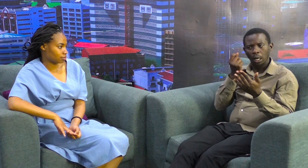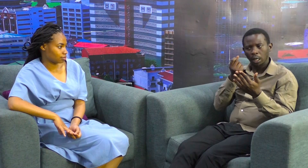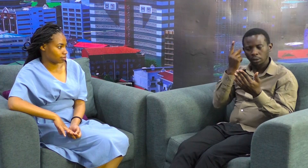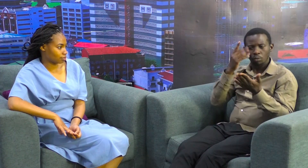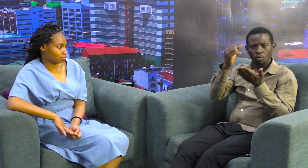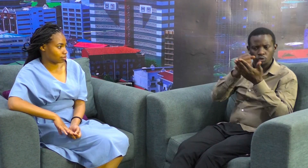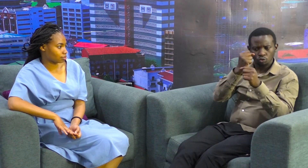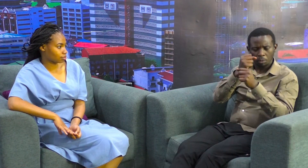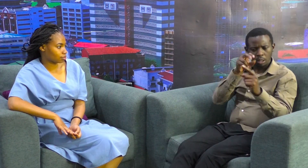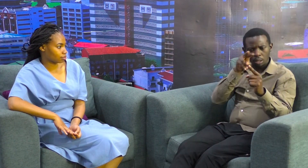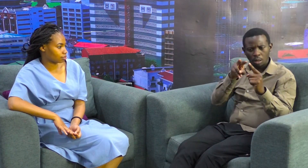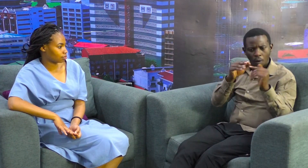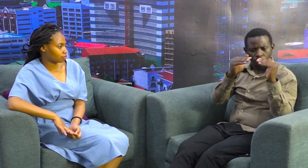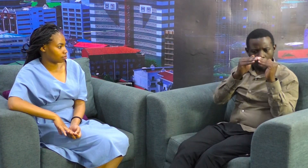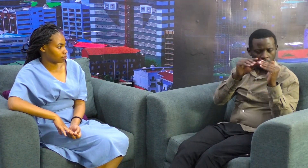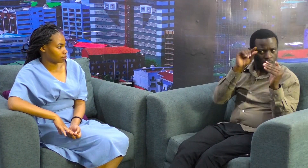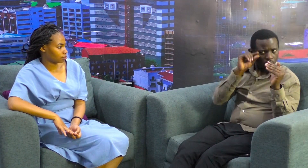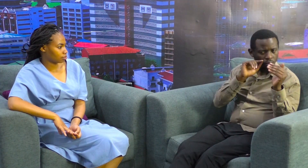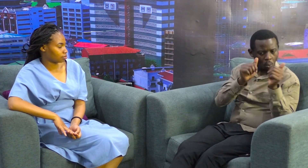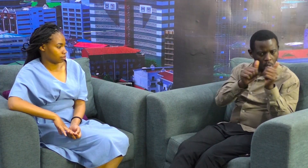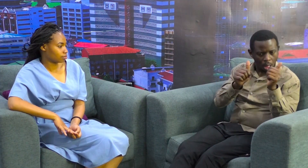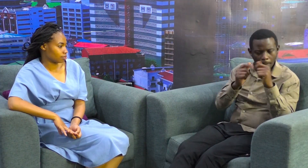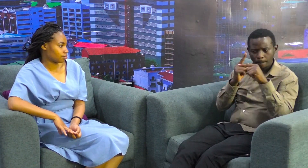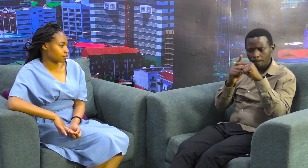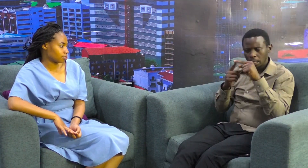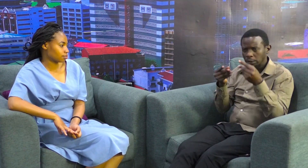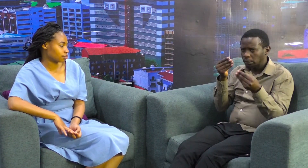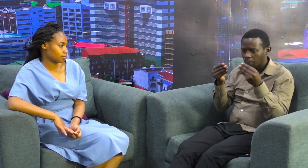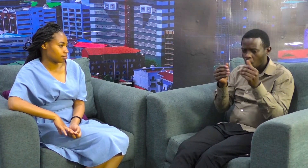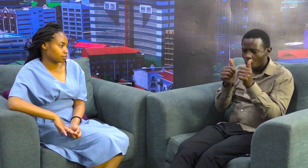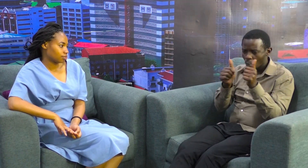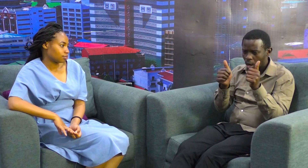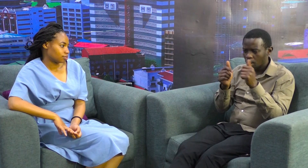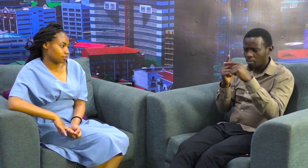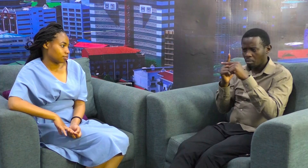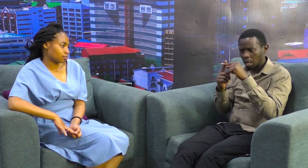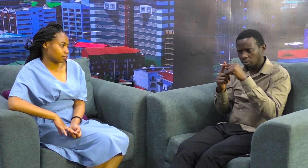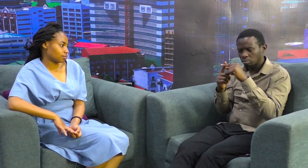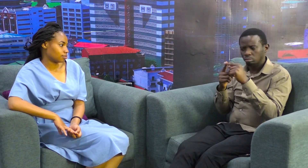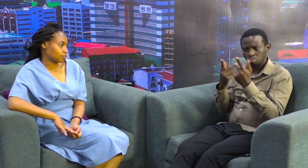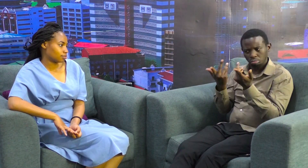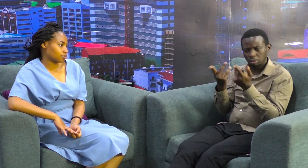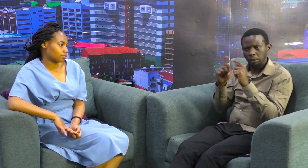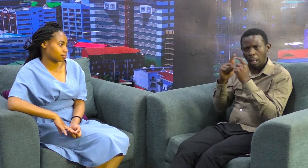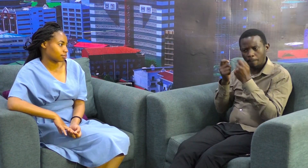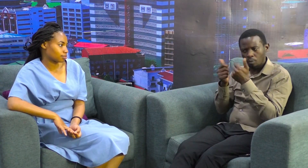government staff to see the equality in gender. They have to be very positive. There